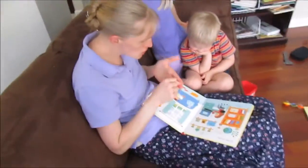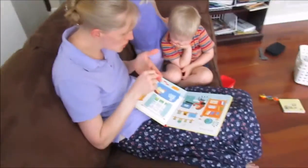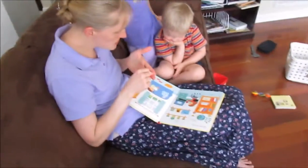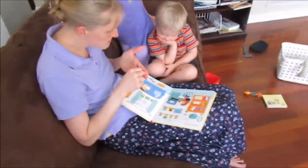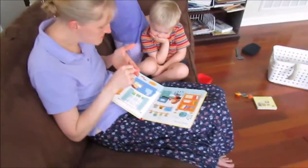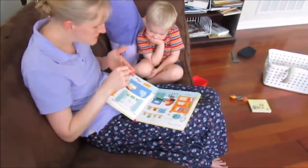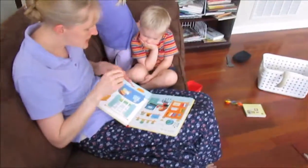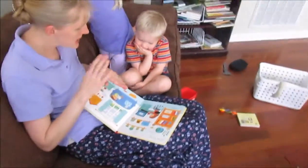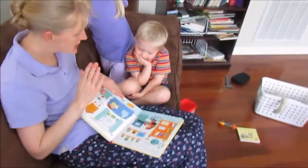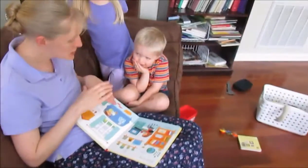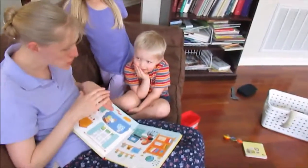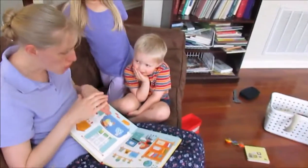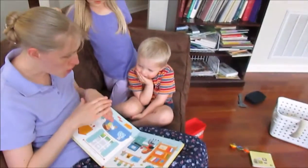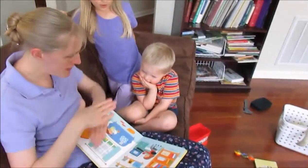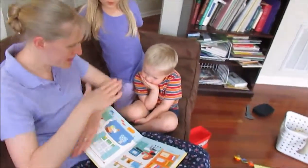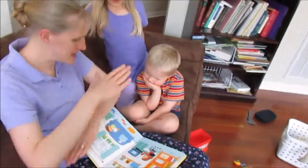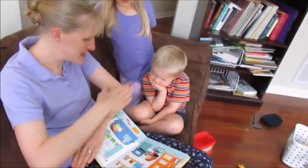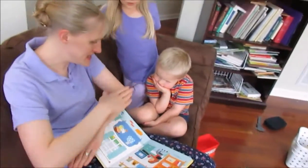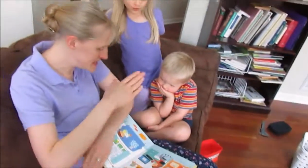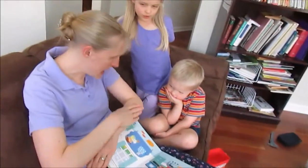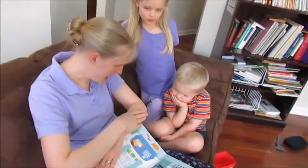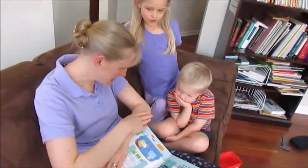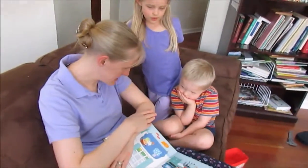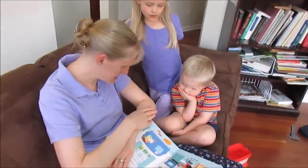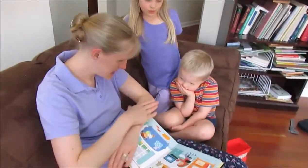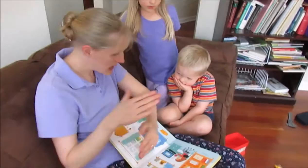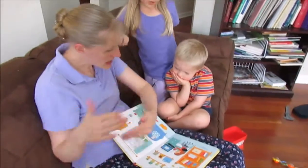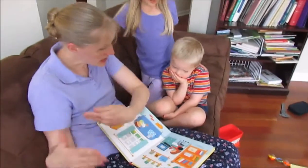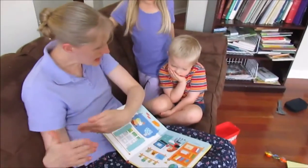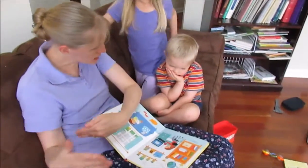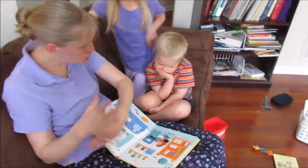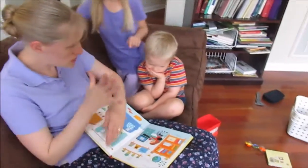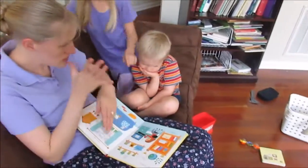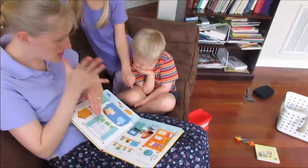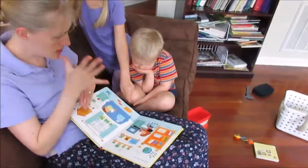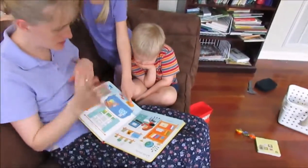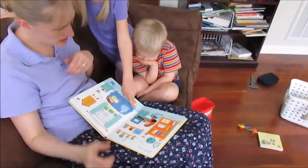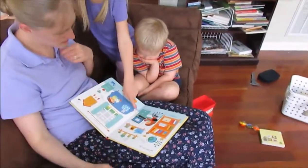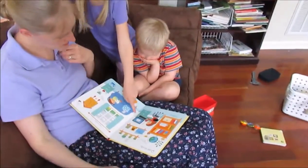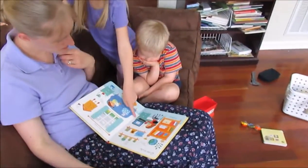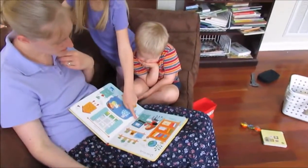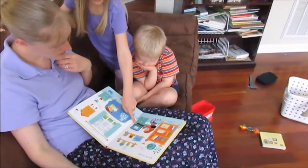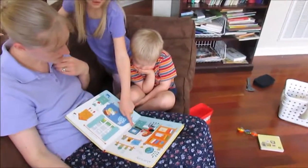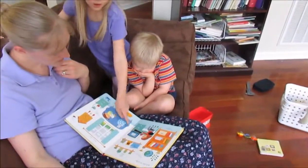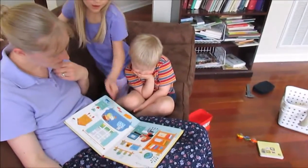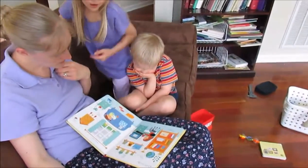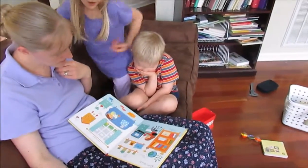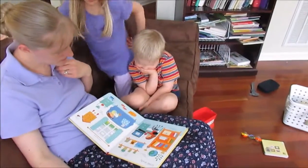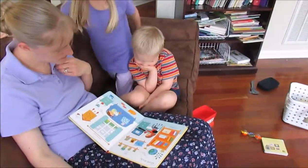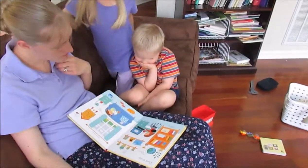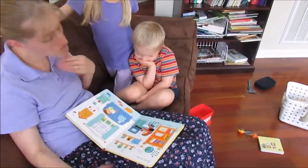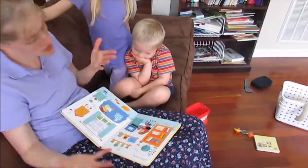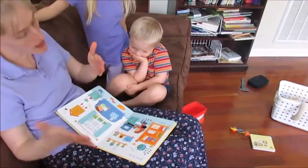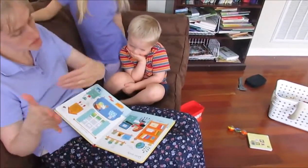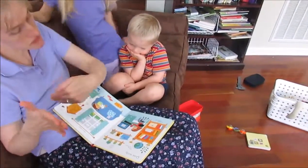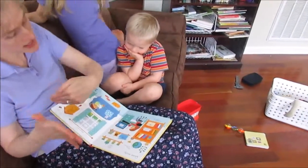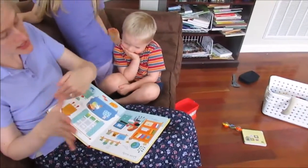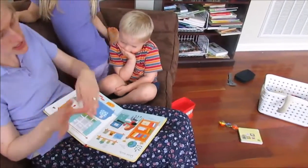is on the desk next to the monitor. Next to the computer. Yeah. Next to the